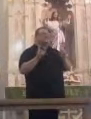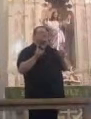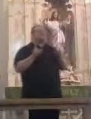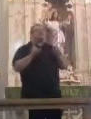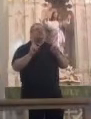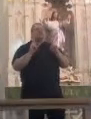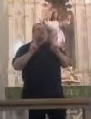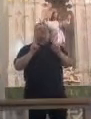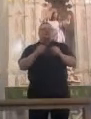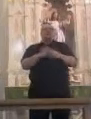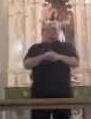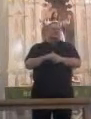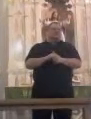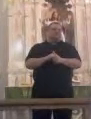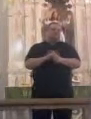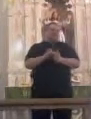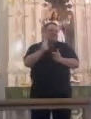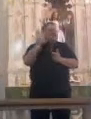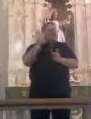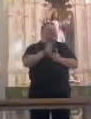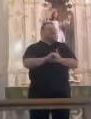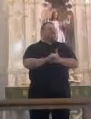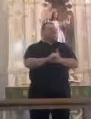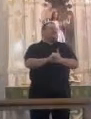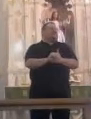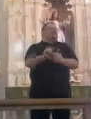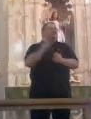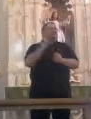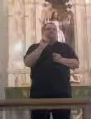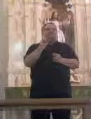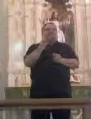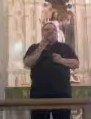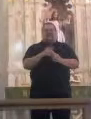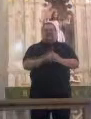thing for Americans to do. You know what it is? Be quiet.